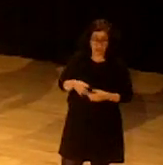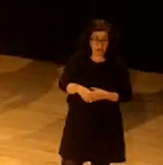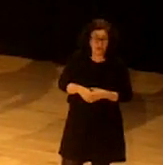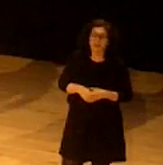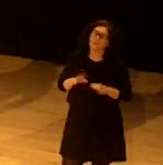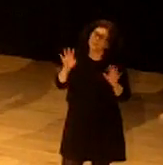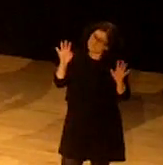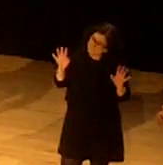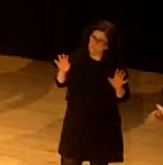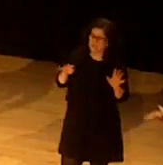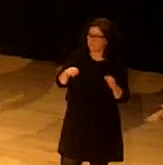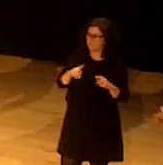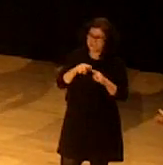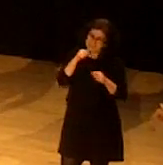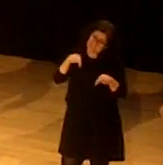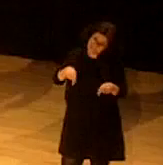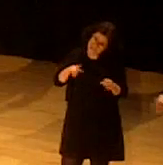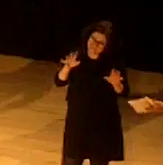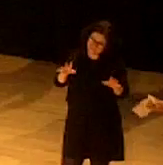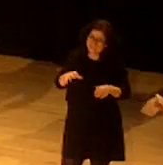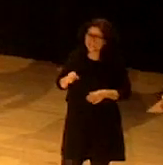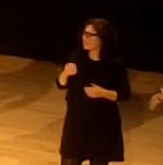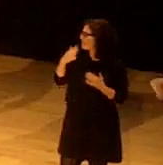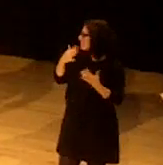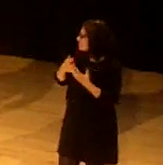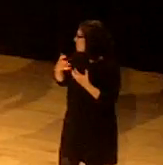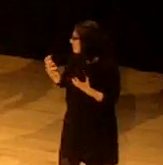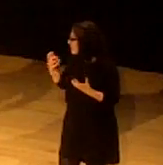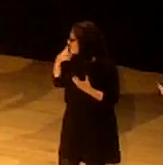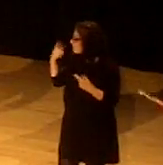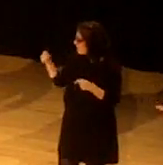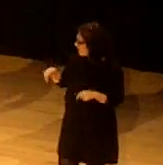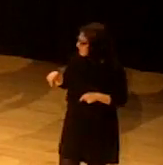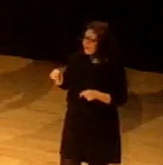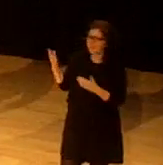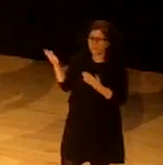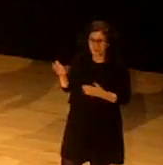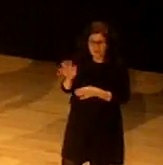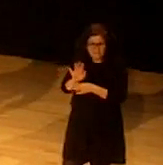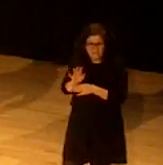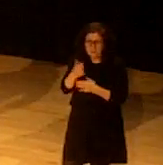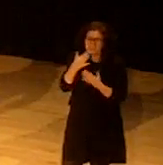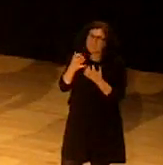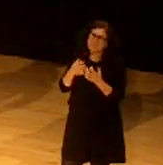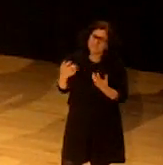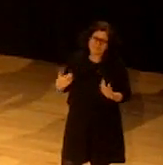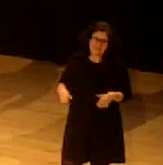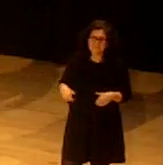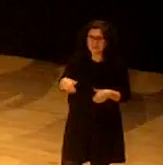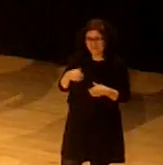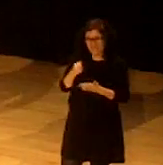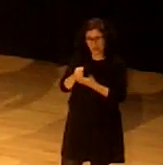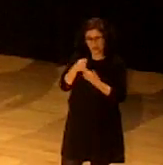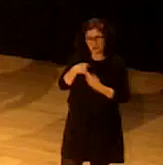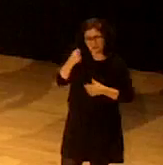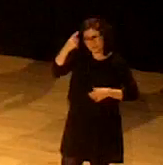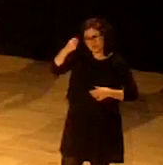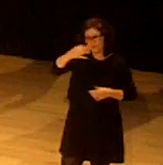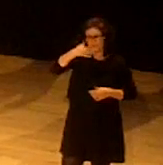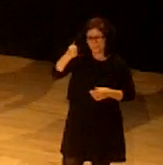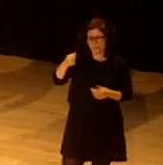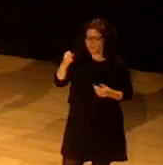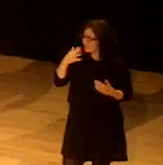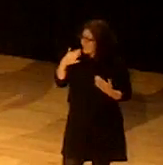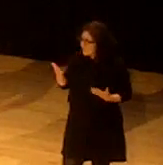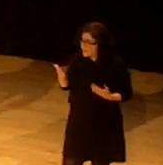but in other settings. I want to thank you so much for bringing this film to us and bringing this conversation and taking it to the next level. So